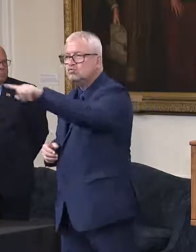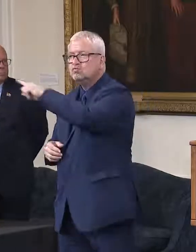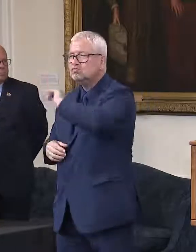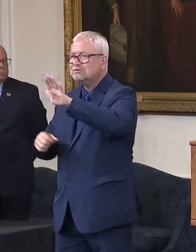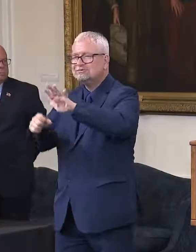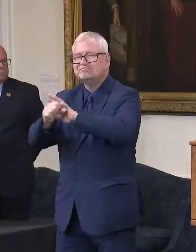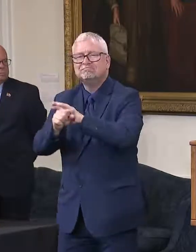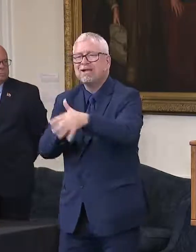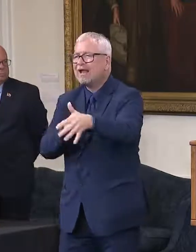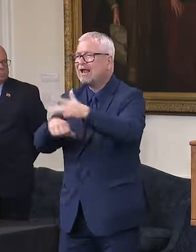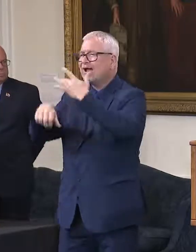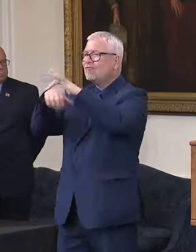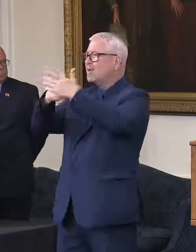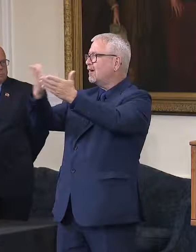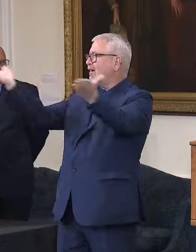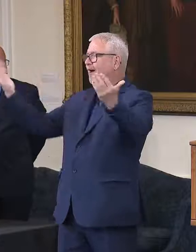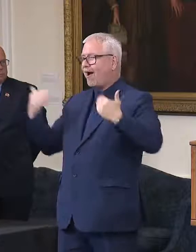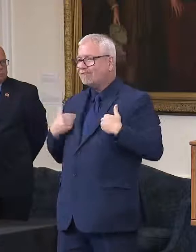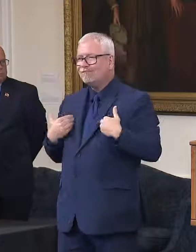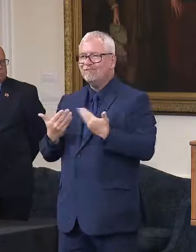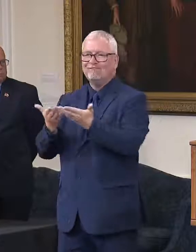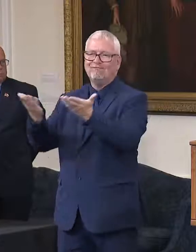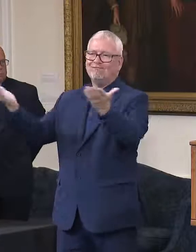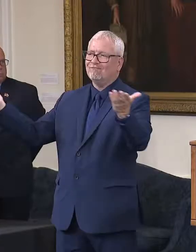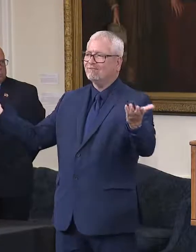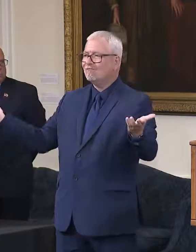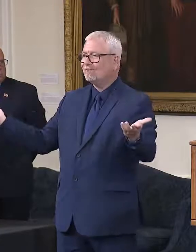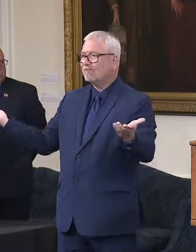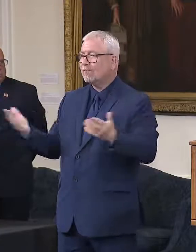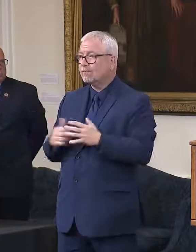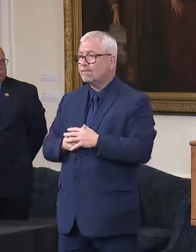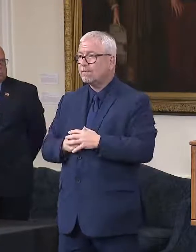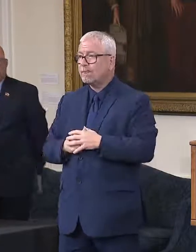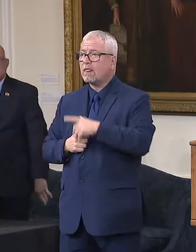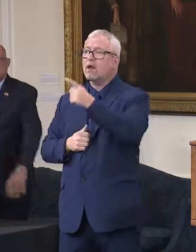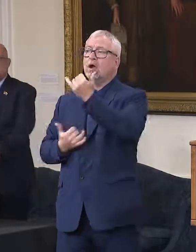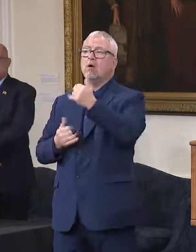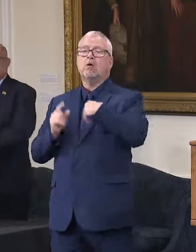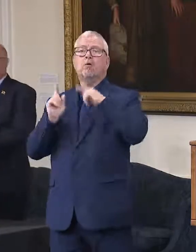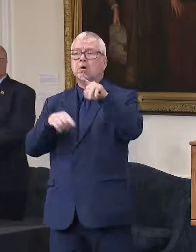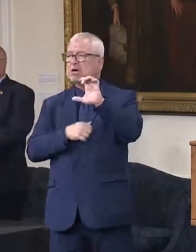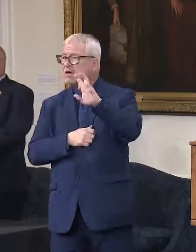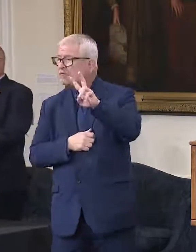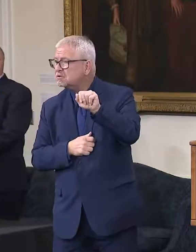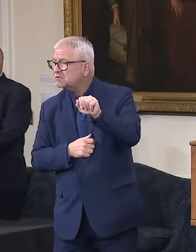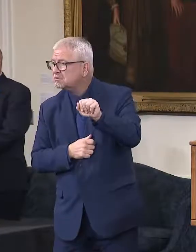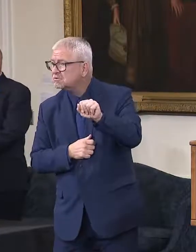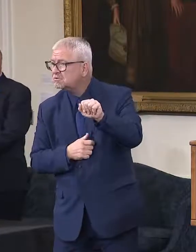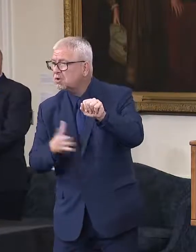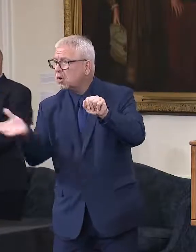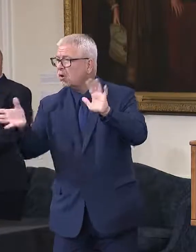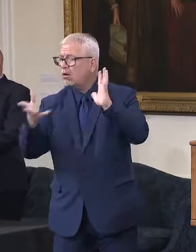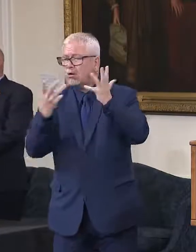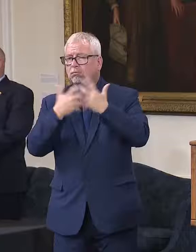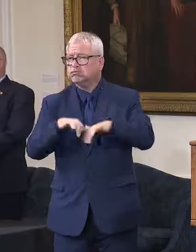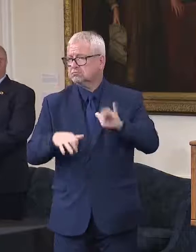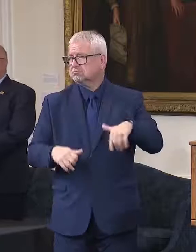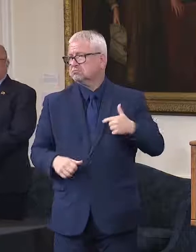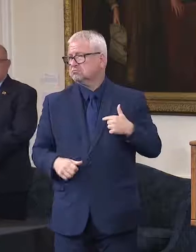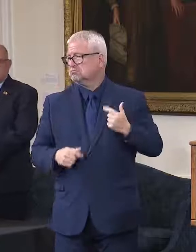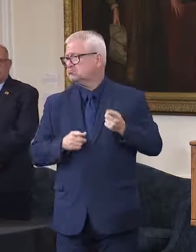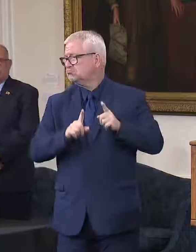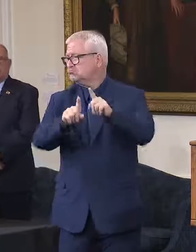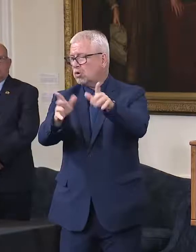that 24/7 operation with CVS worked exactly the way it was supposed to. Making it even more convenient